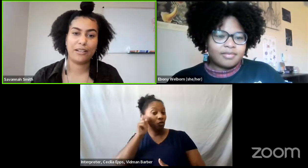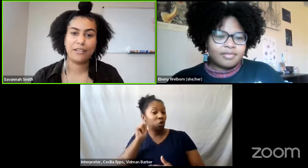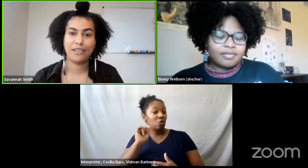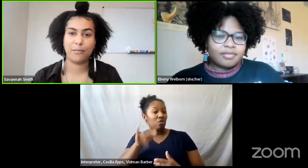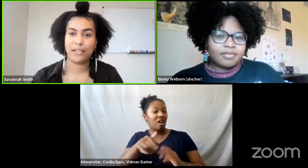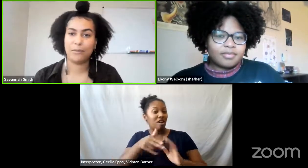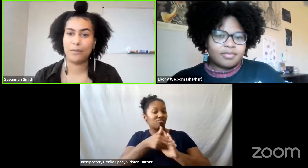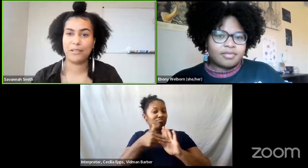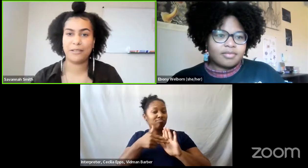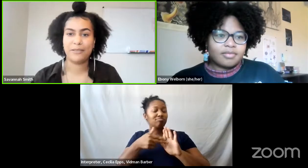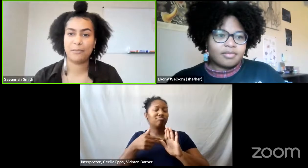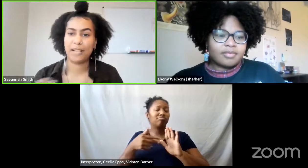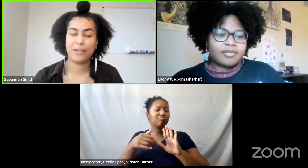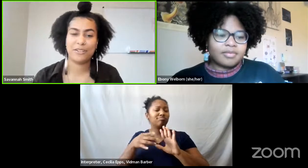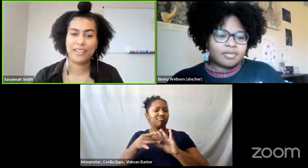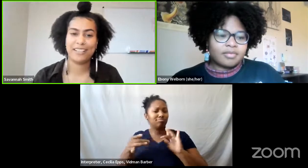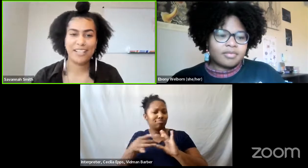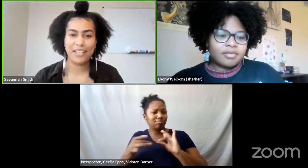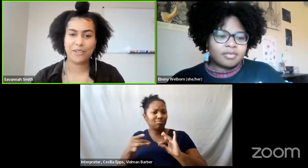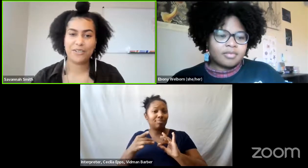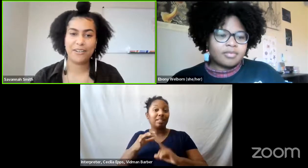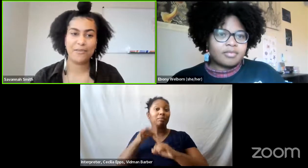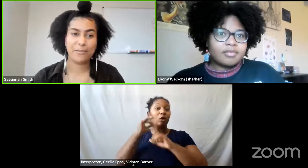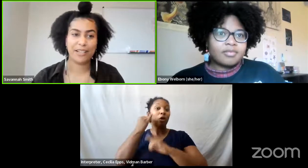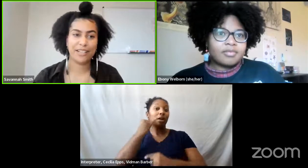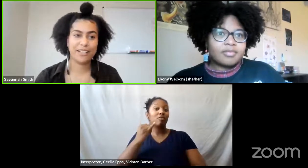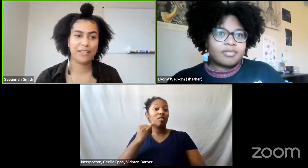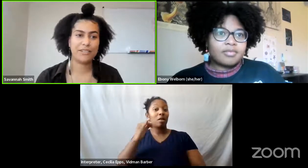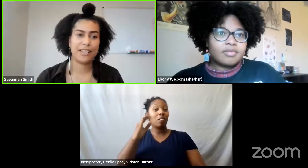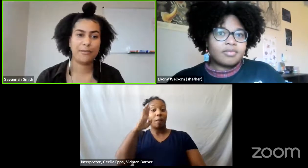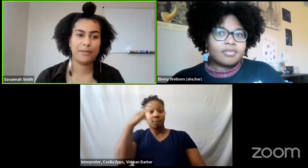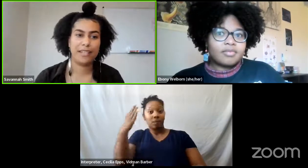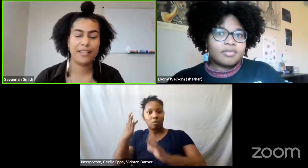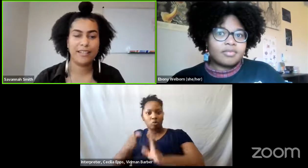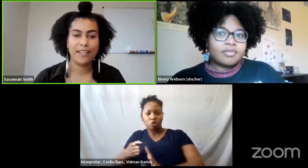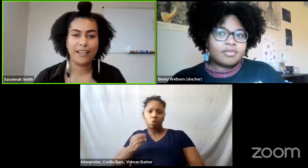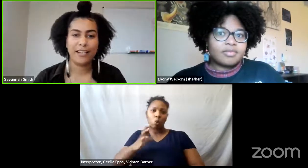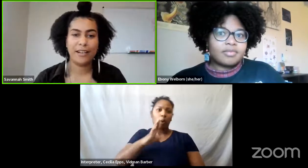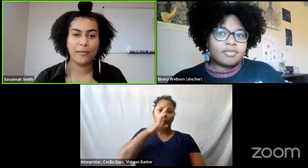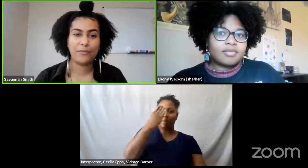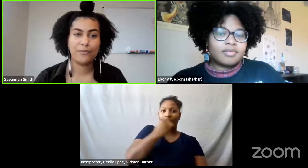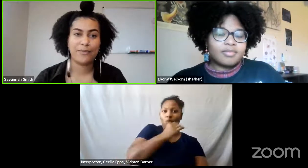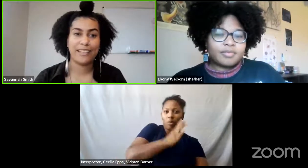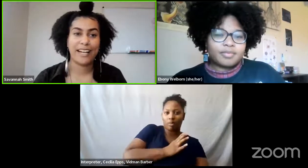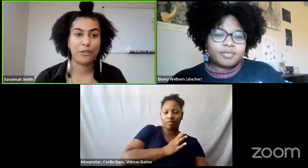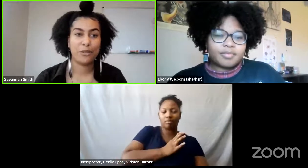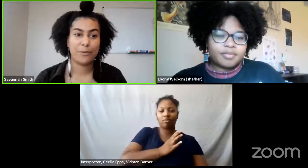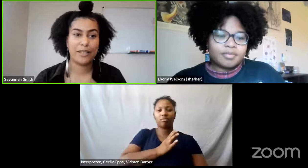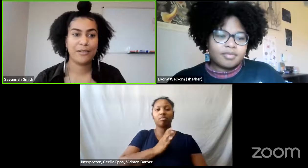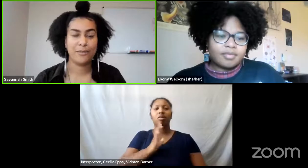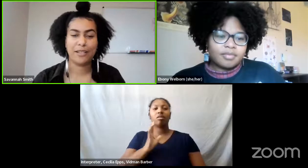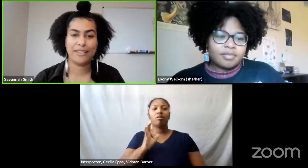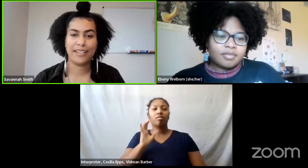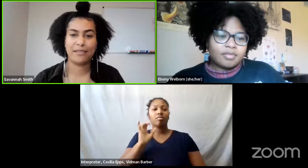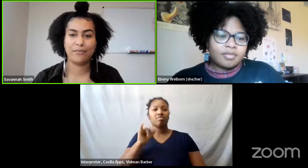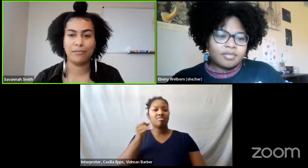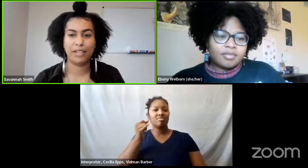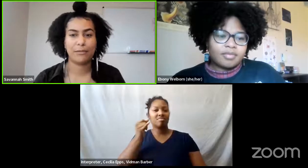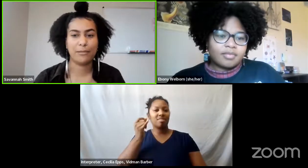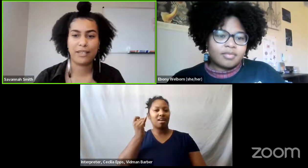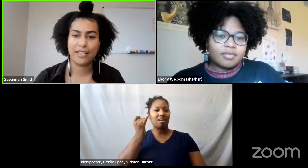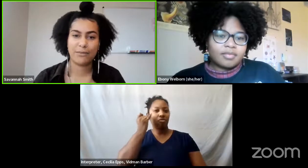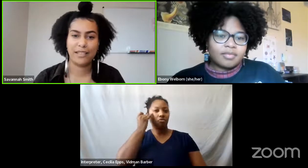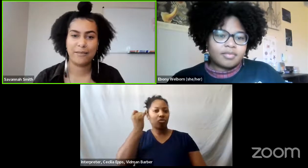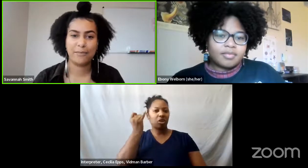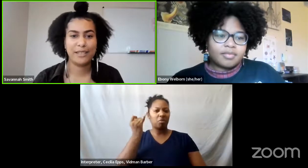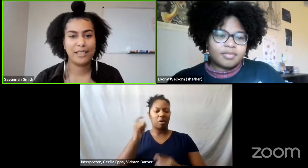you are a Black woman or Black person yourself. But a stereotype that that I grew up with was that